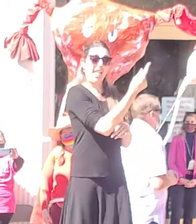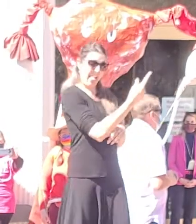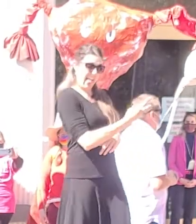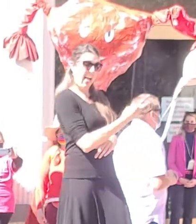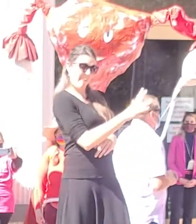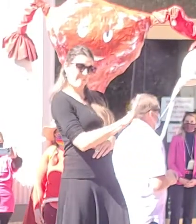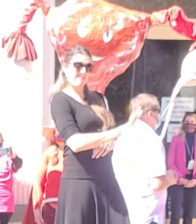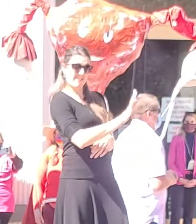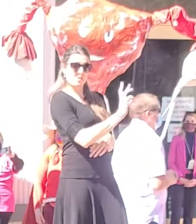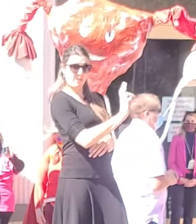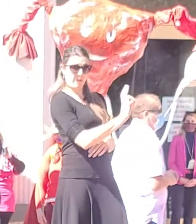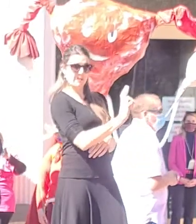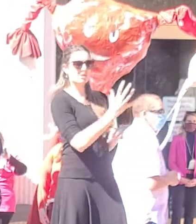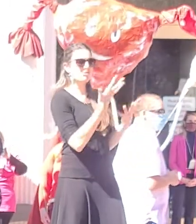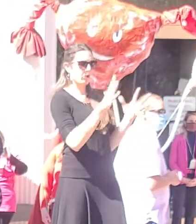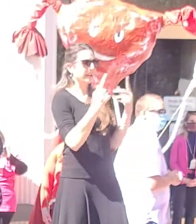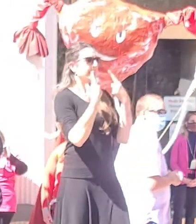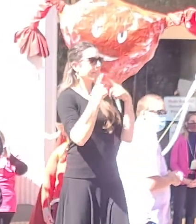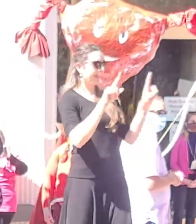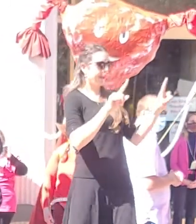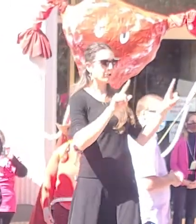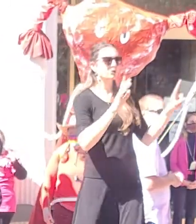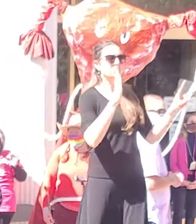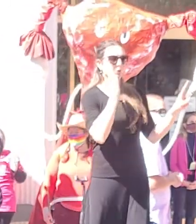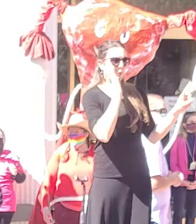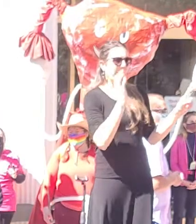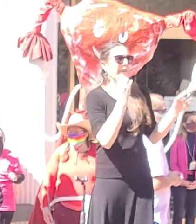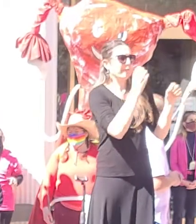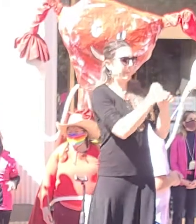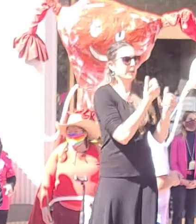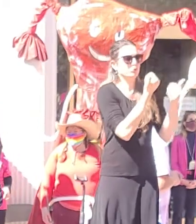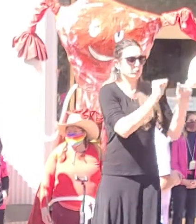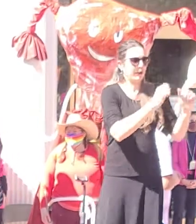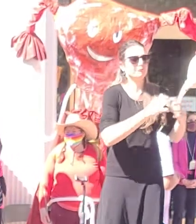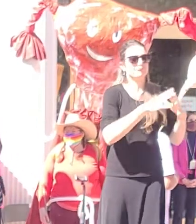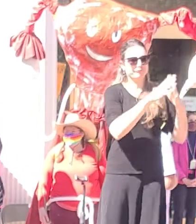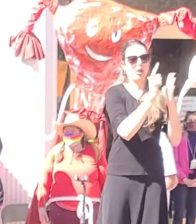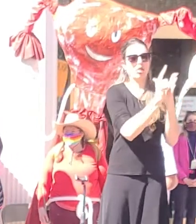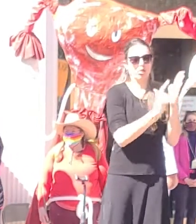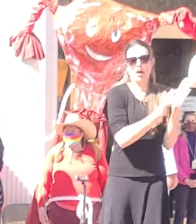will work towards a Texas-style abortion law.